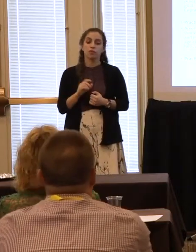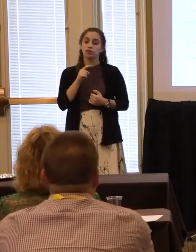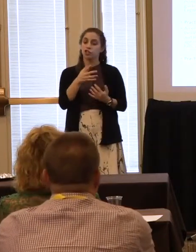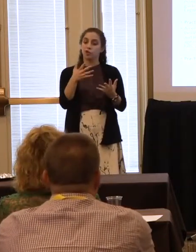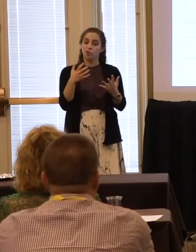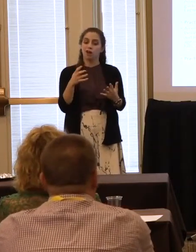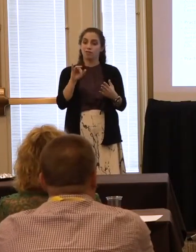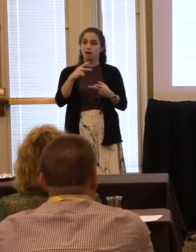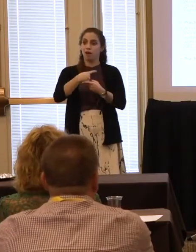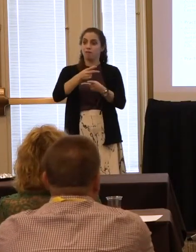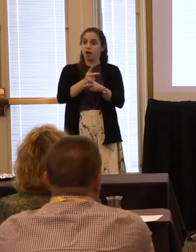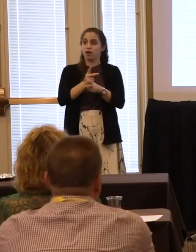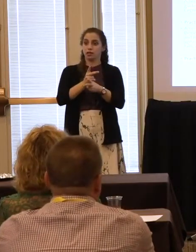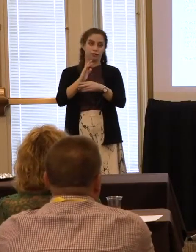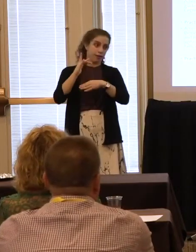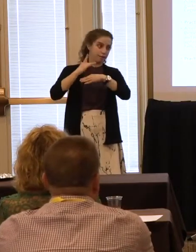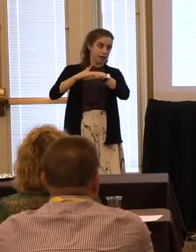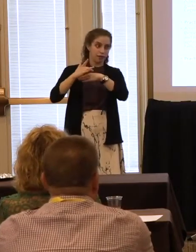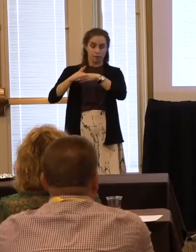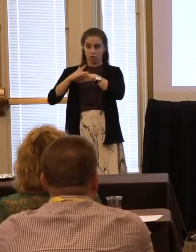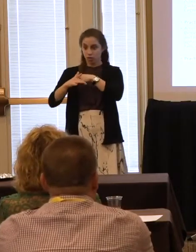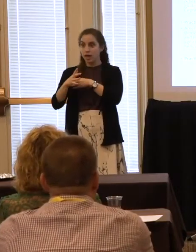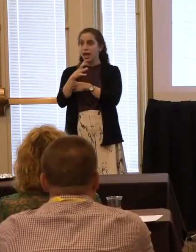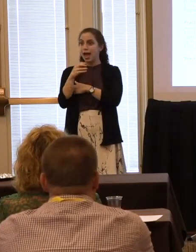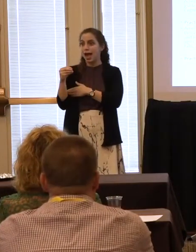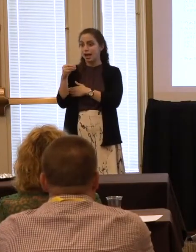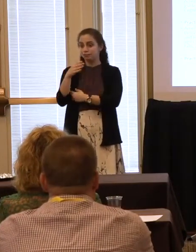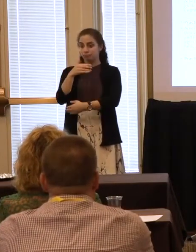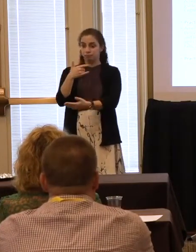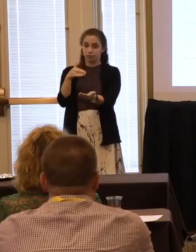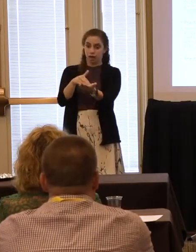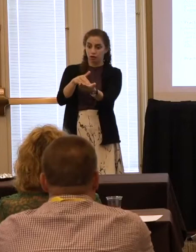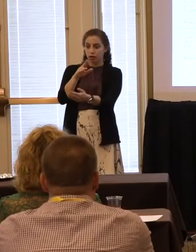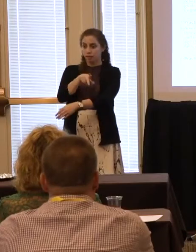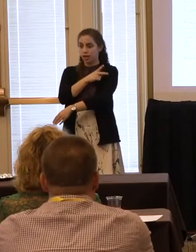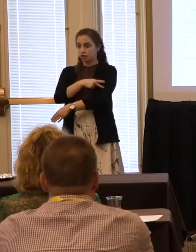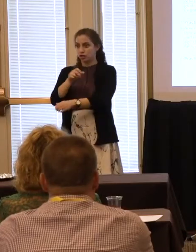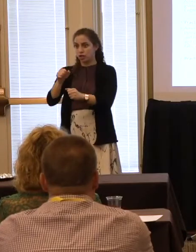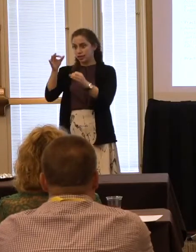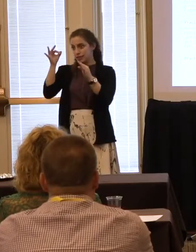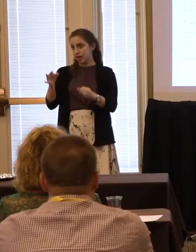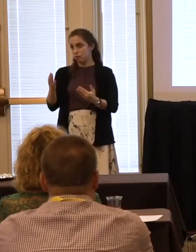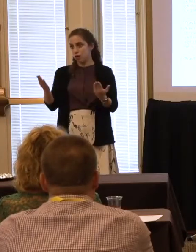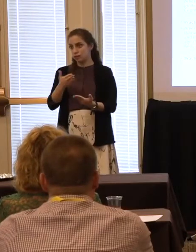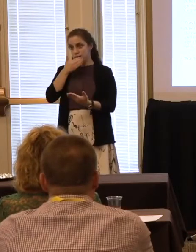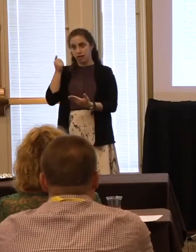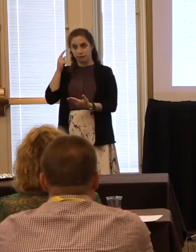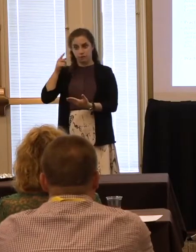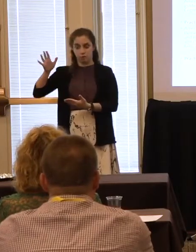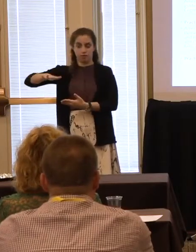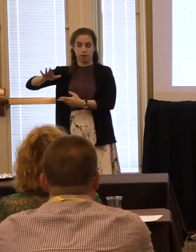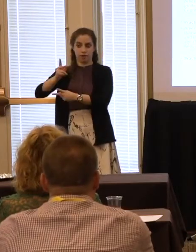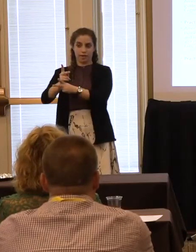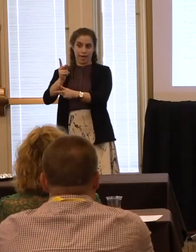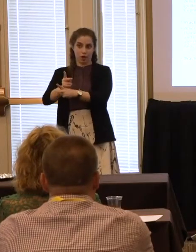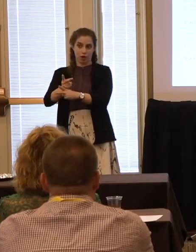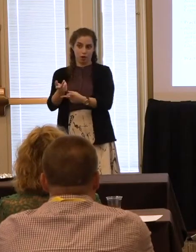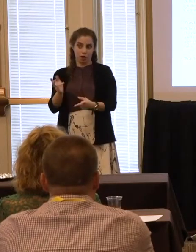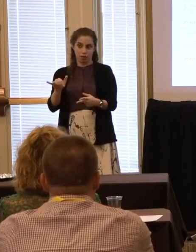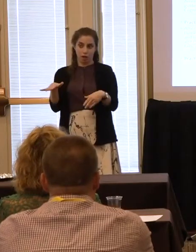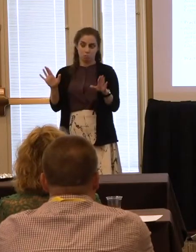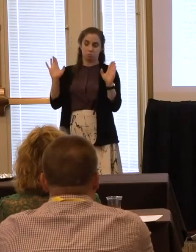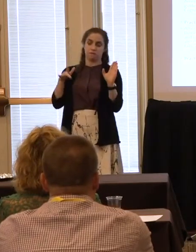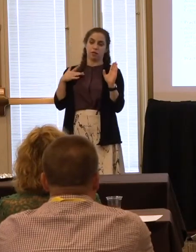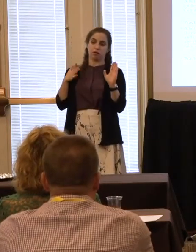this product available and let the doctors and patients decide what was best for their care. Kind of